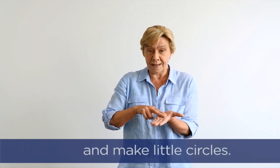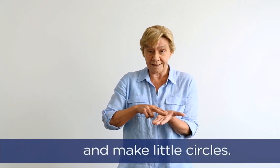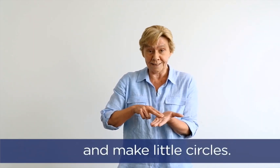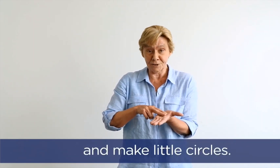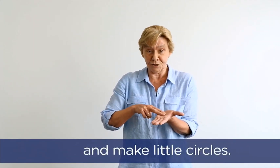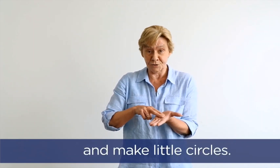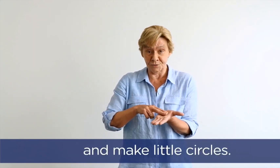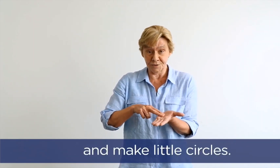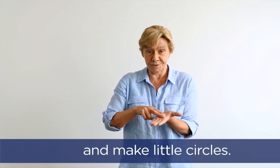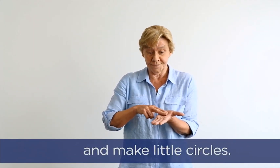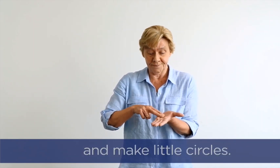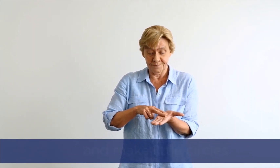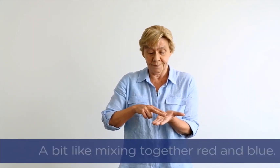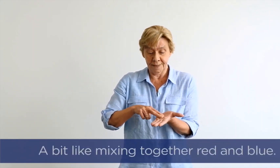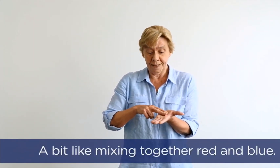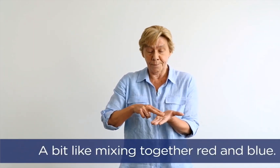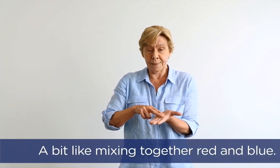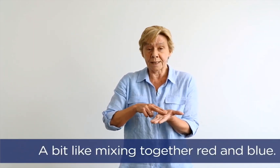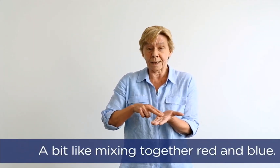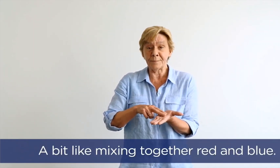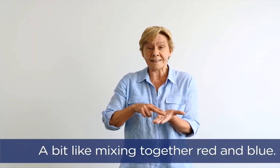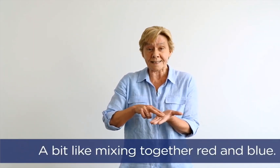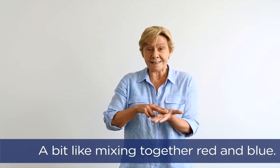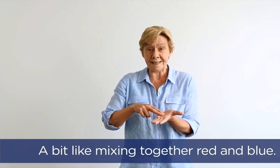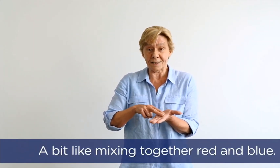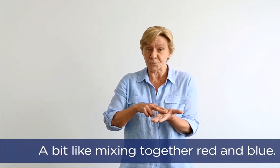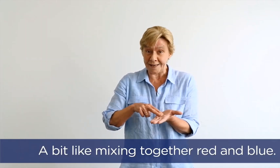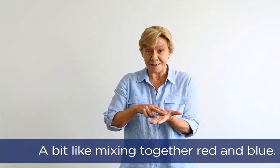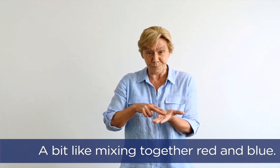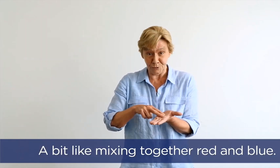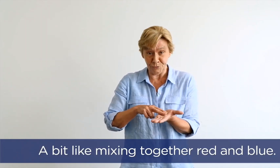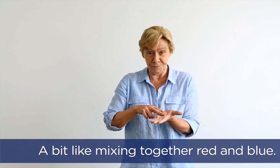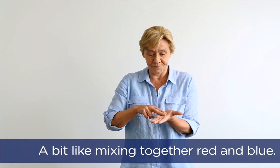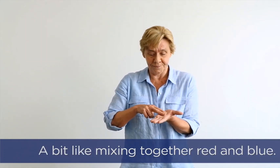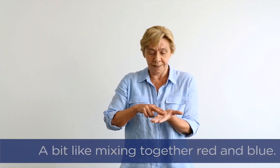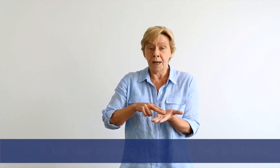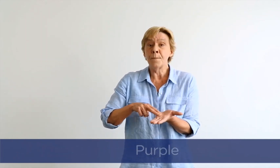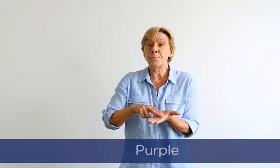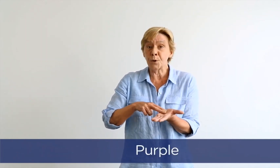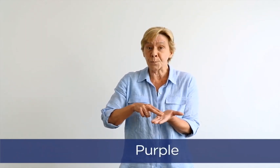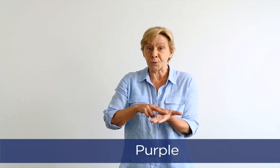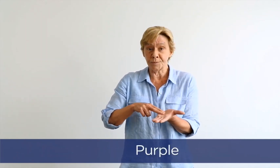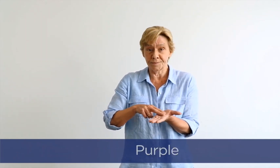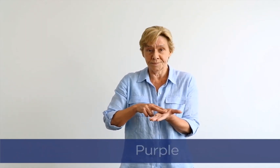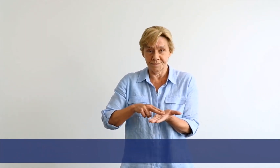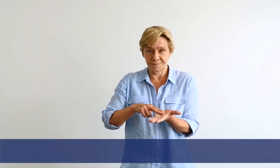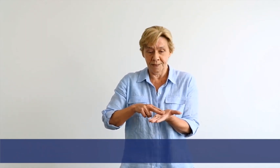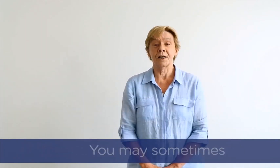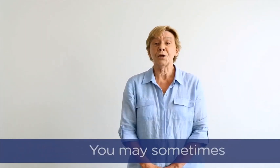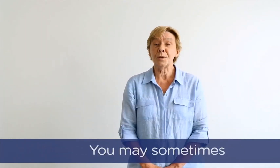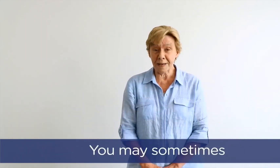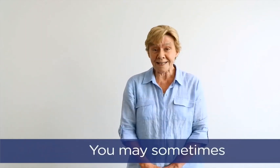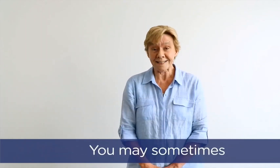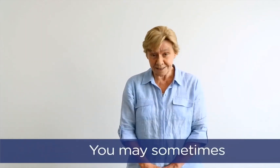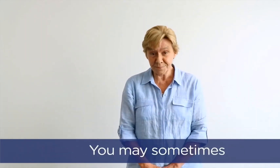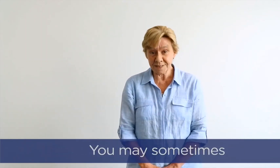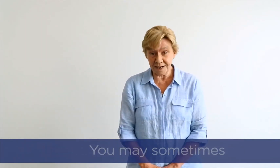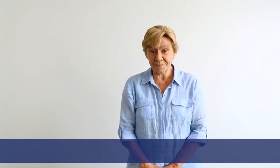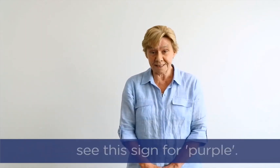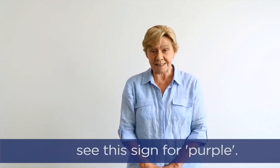little circles. A bit like mixing together red and blue. Purple. You may sometimes see